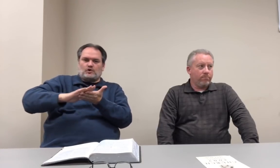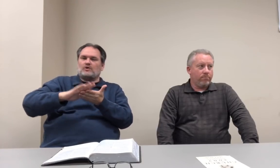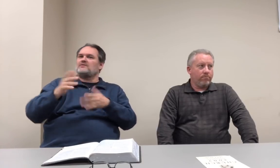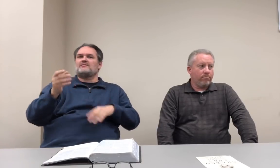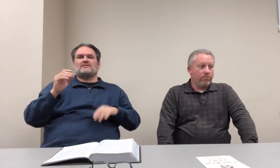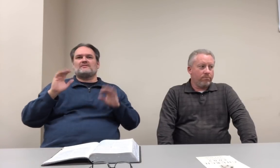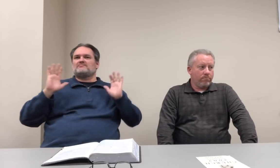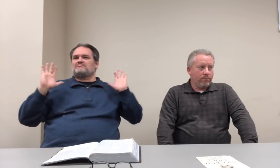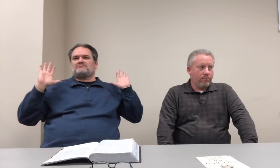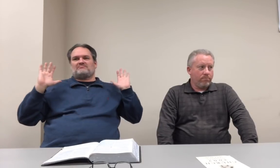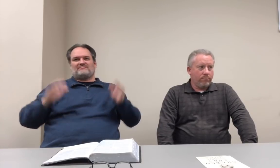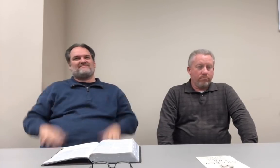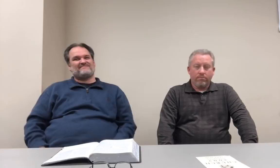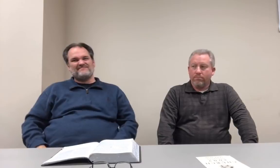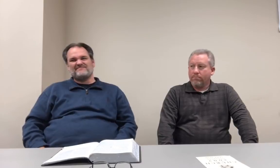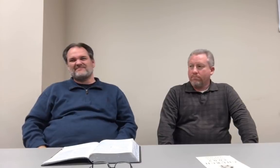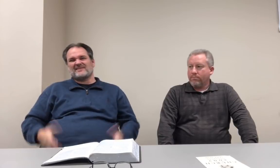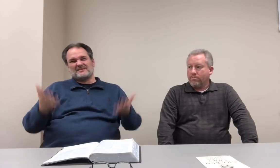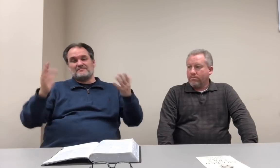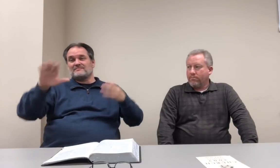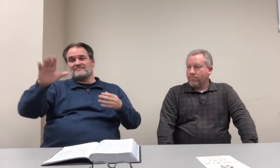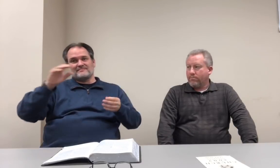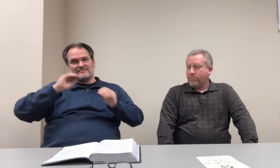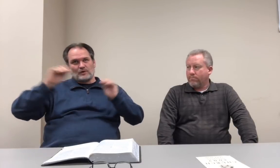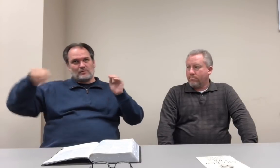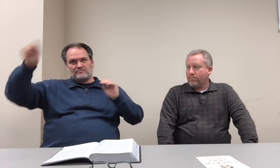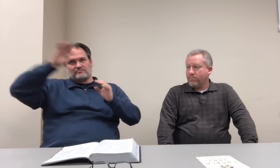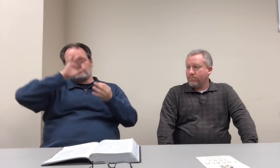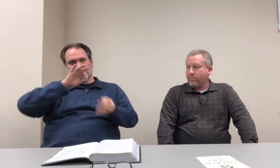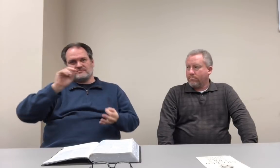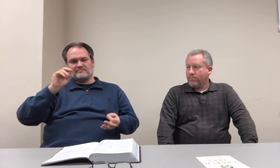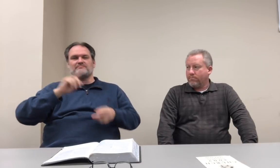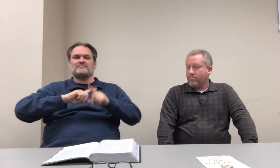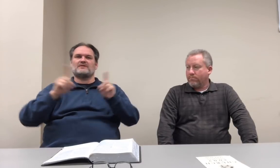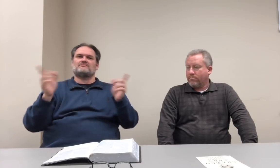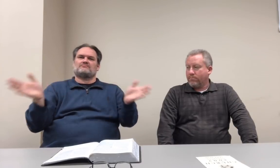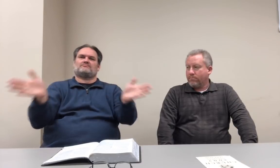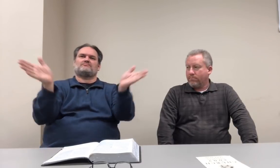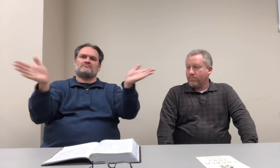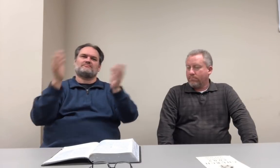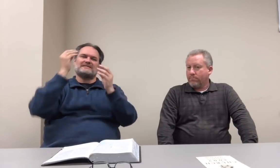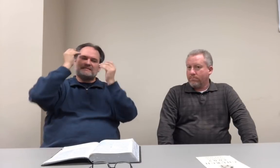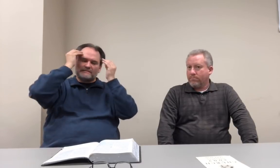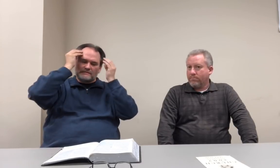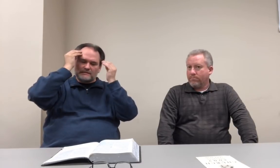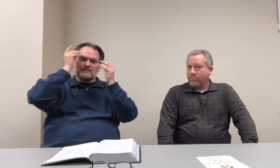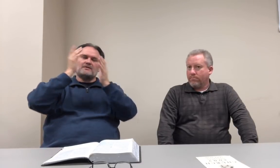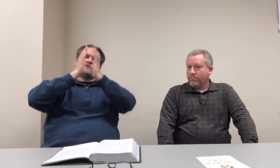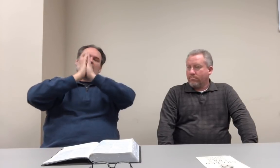way for immutable people to be in relationship with the immutable God. Amen?